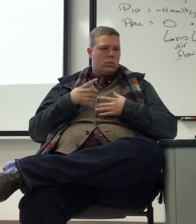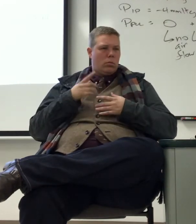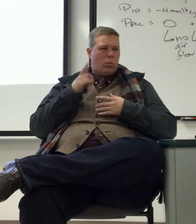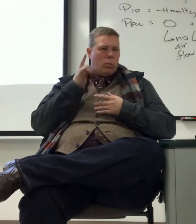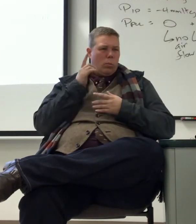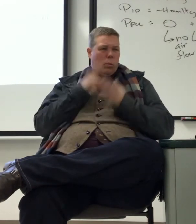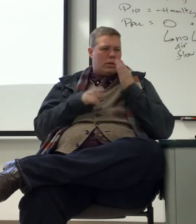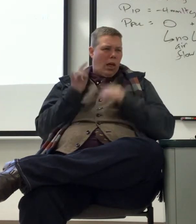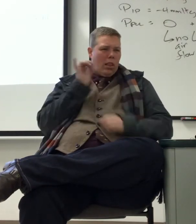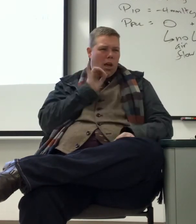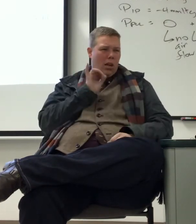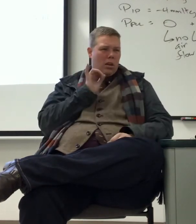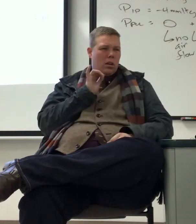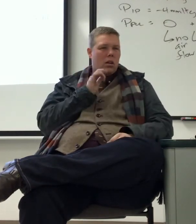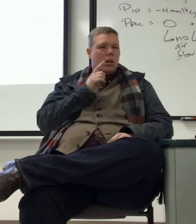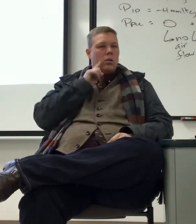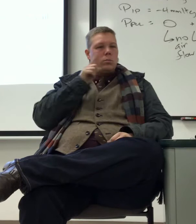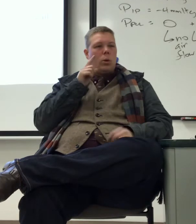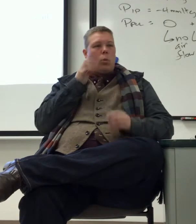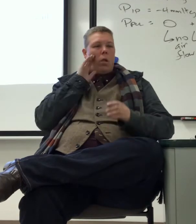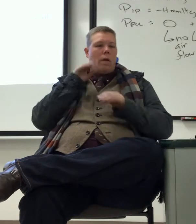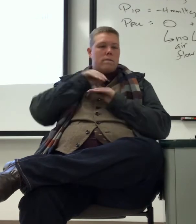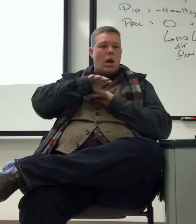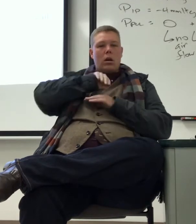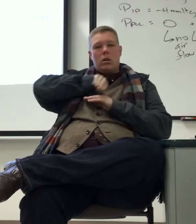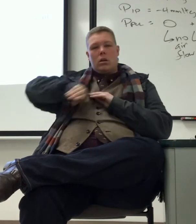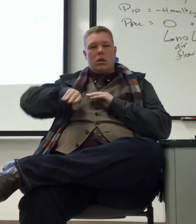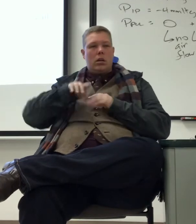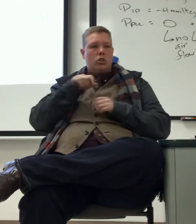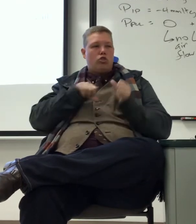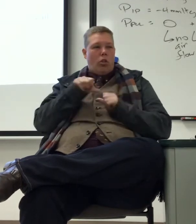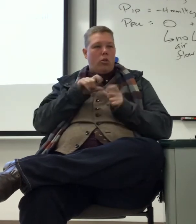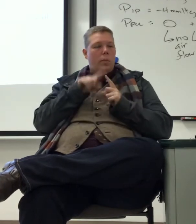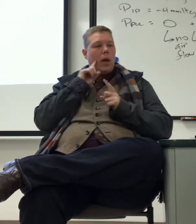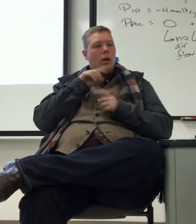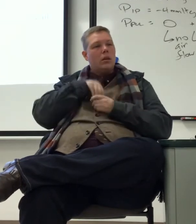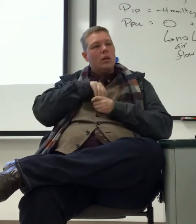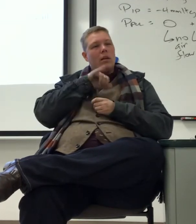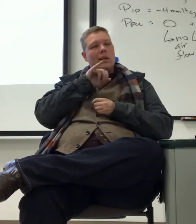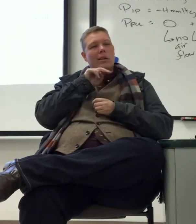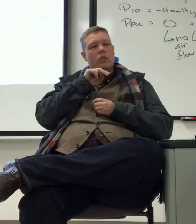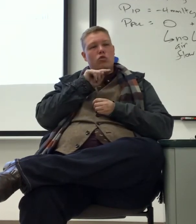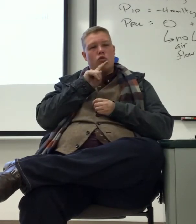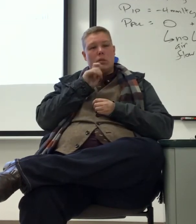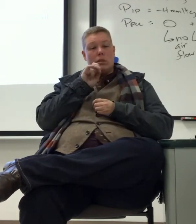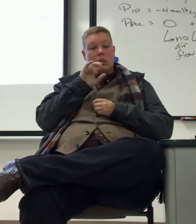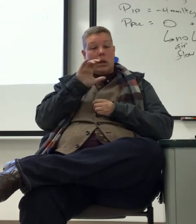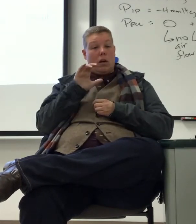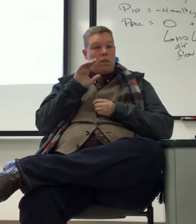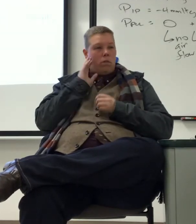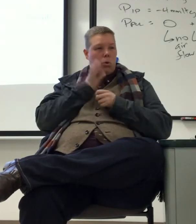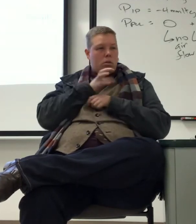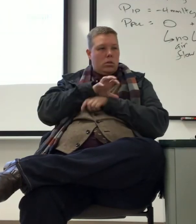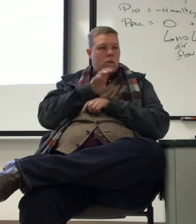each other for breathing. So we have to define what are called the intrinsic forces acting on lung and chest wall.